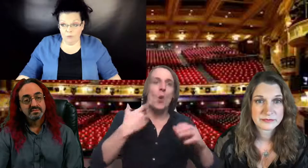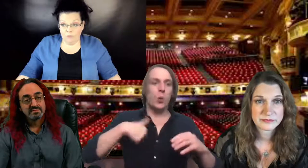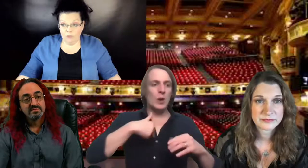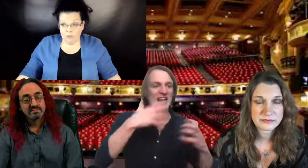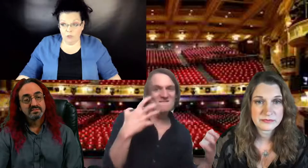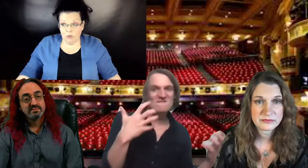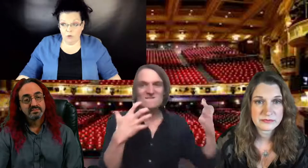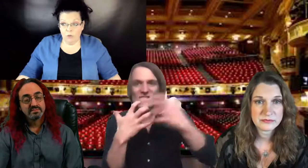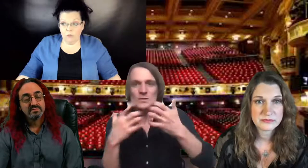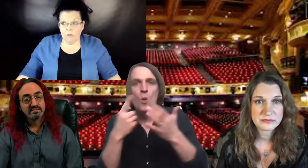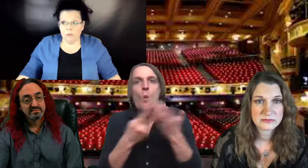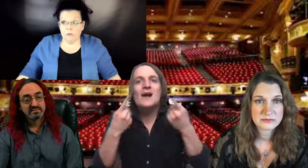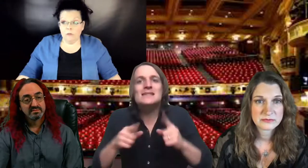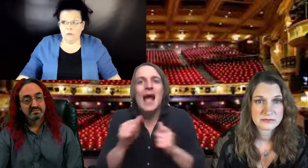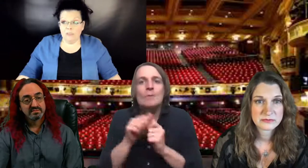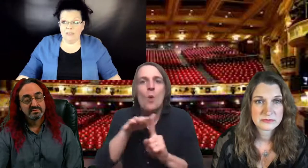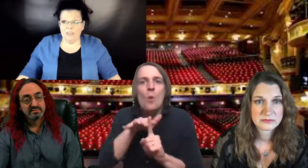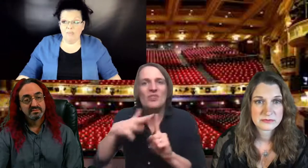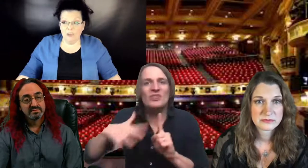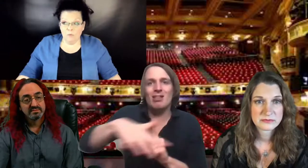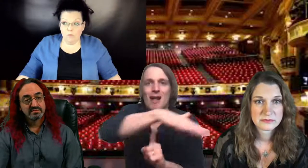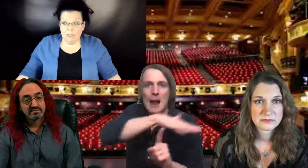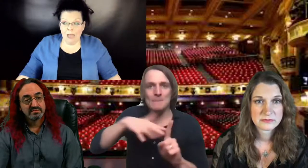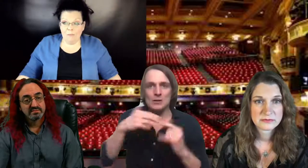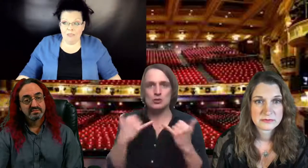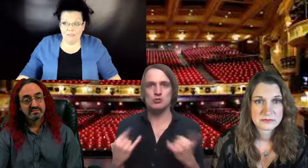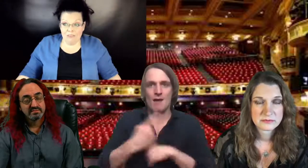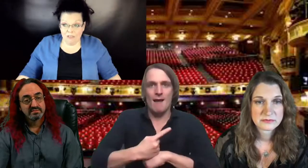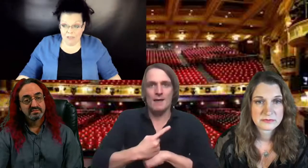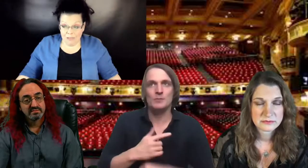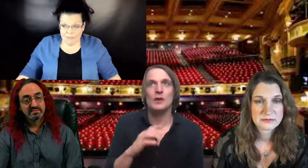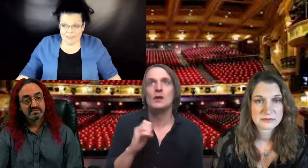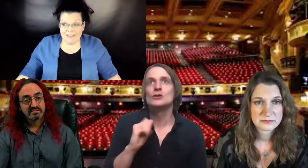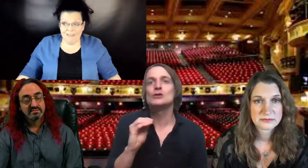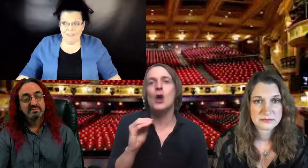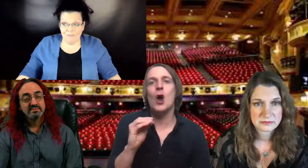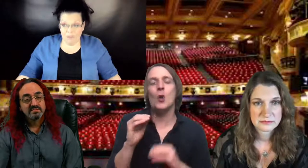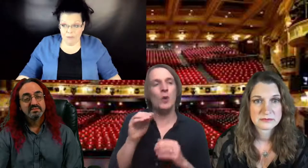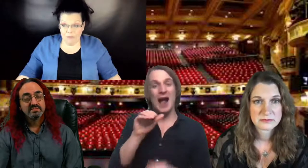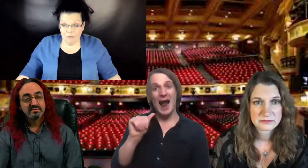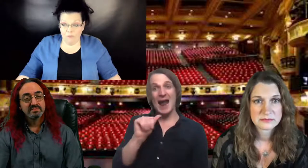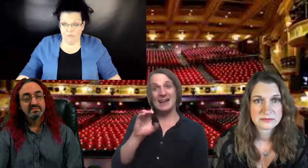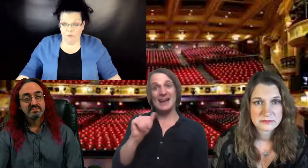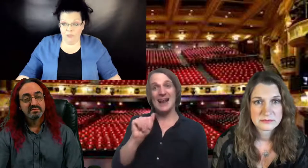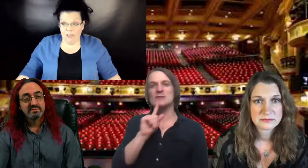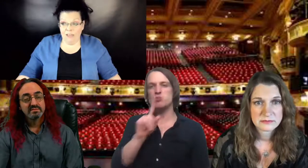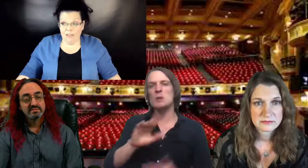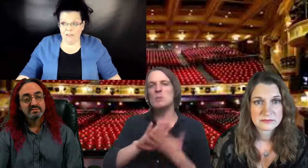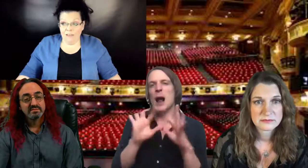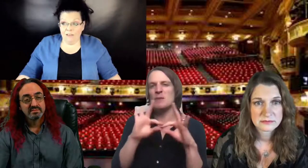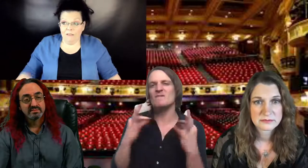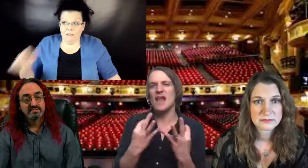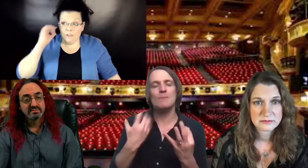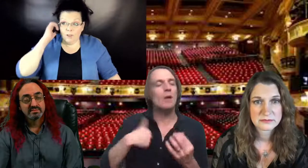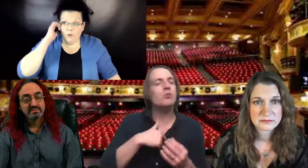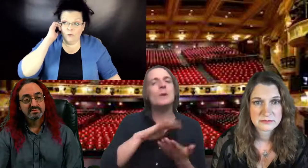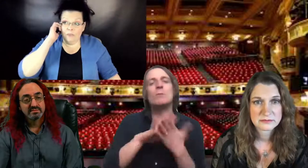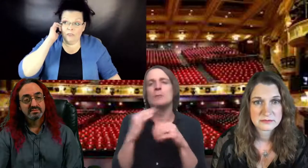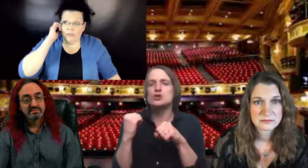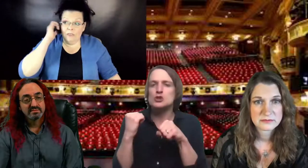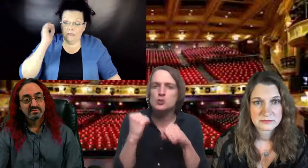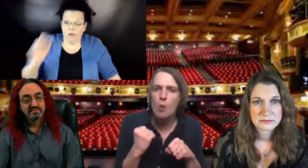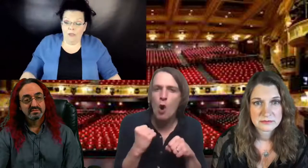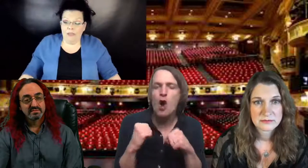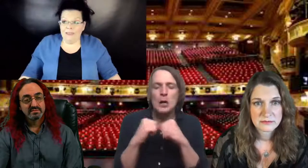that fought for us. So we need to fit what was happening in the climate and in the environment for today. So